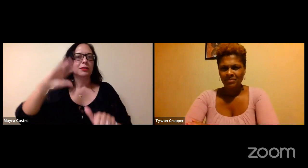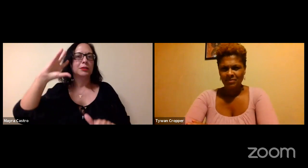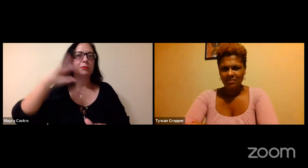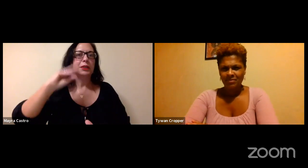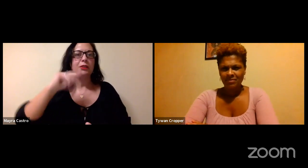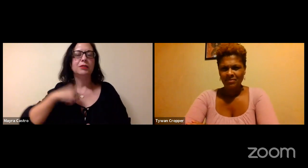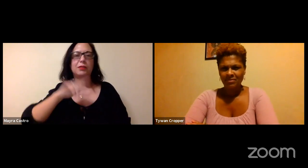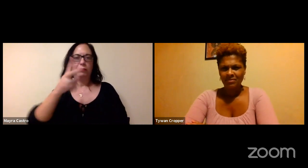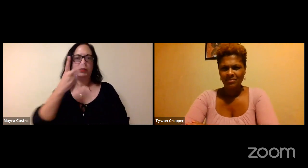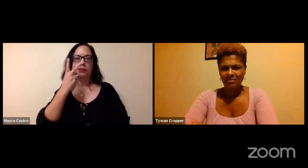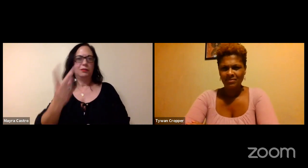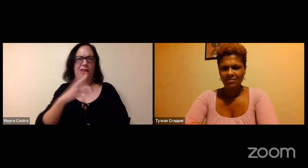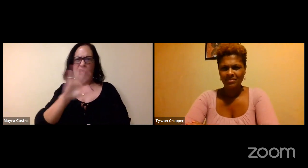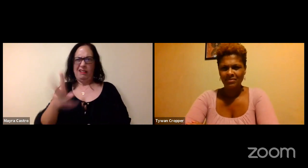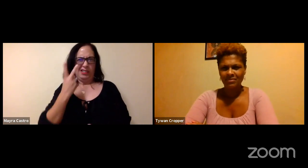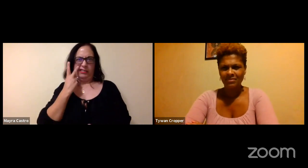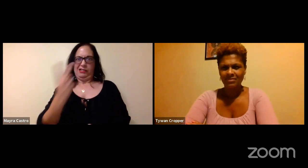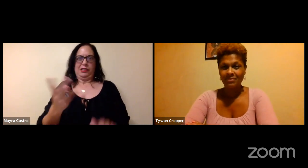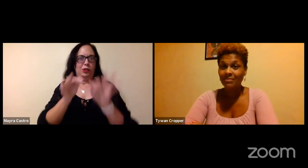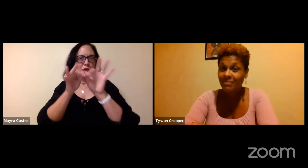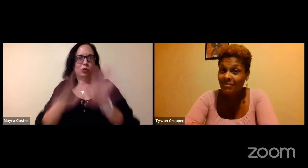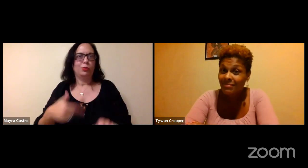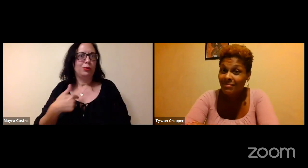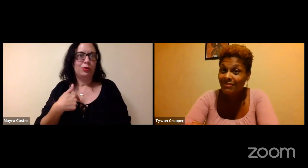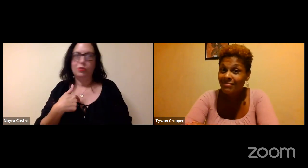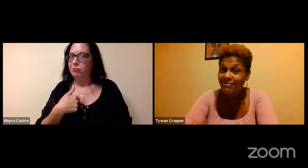I had an interpreter for the first time, my first